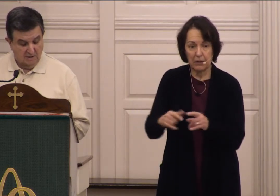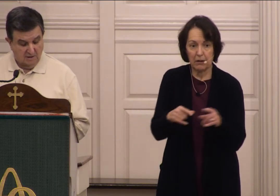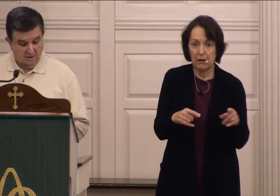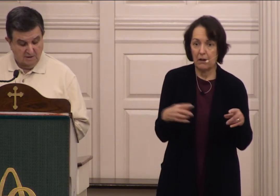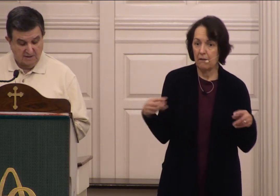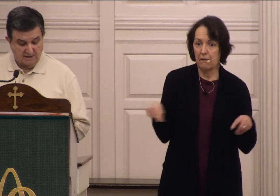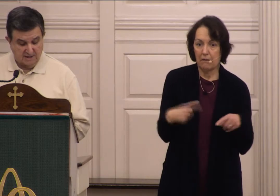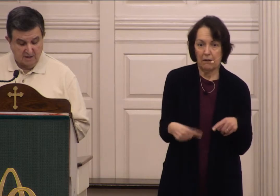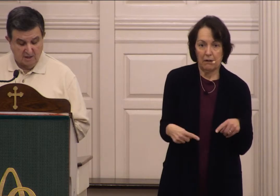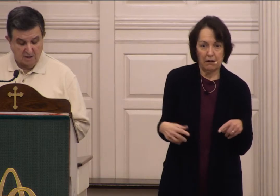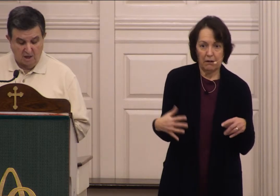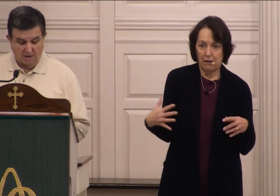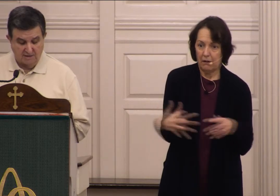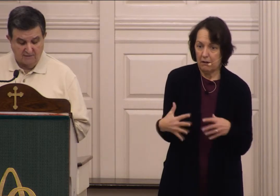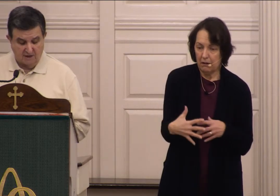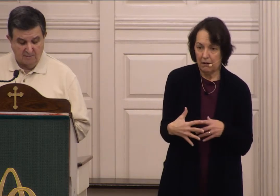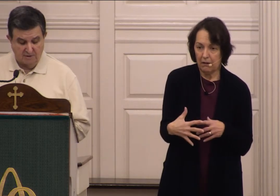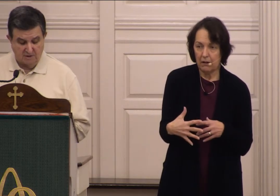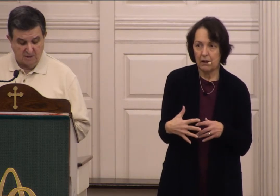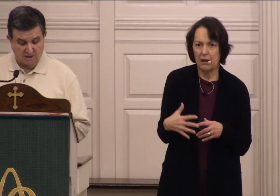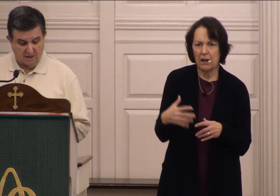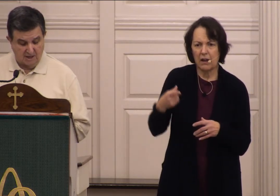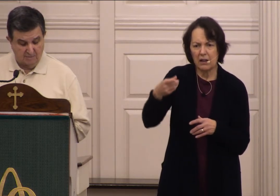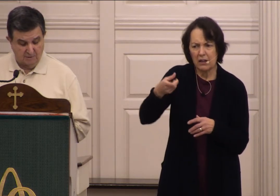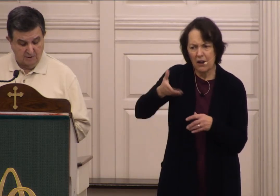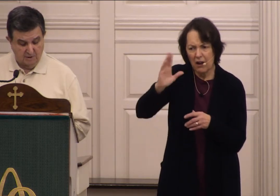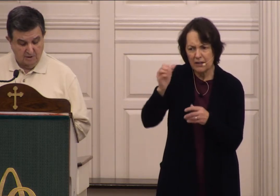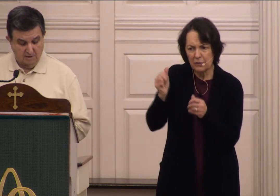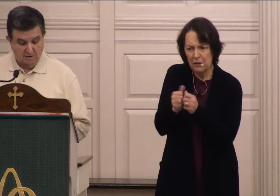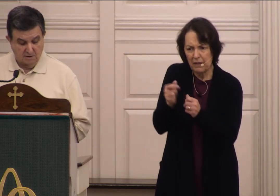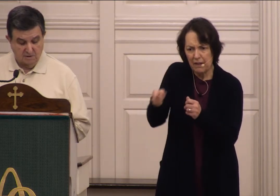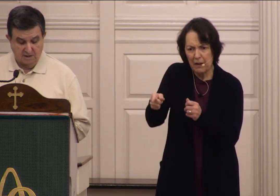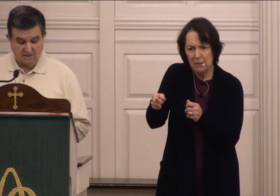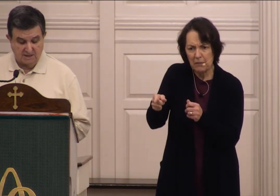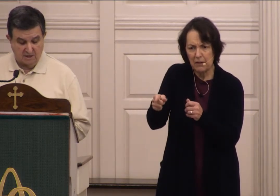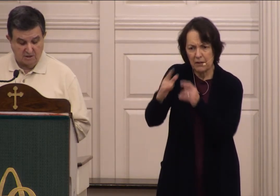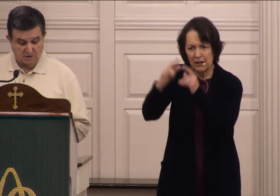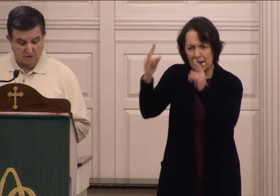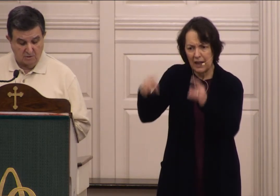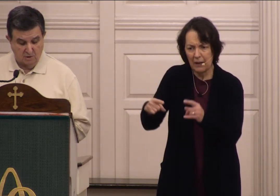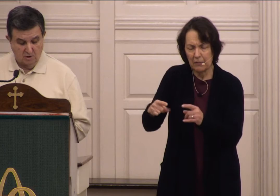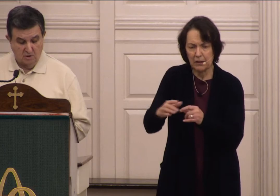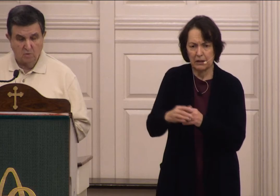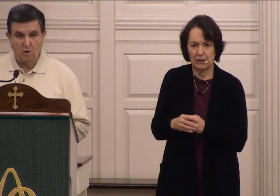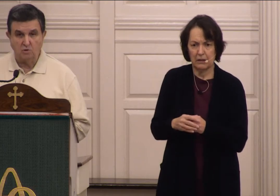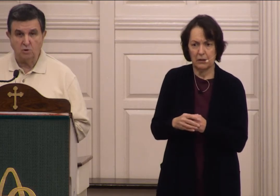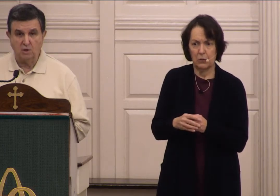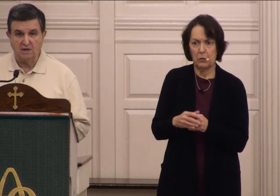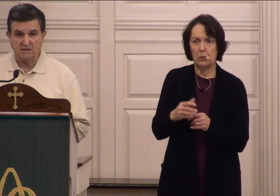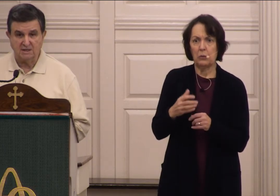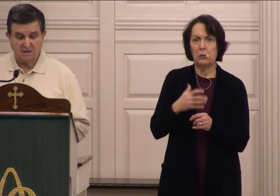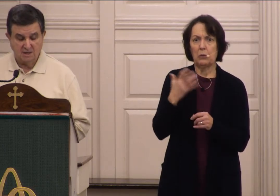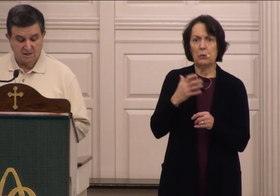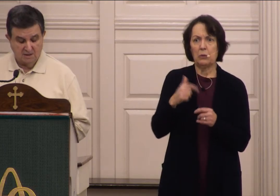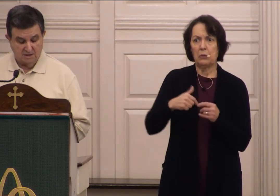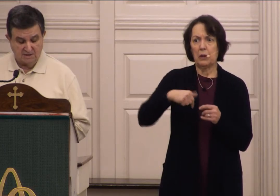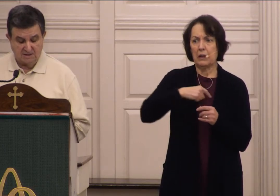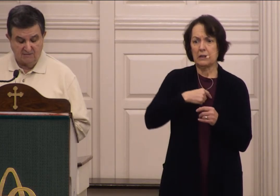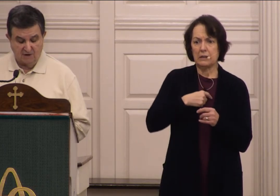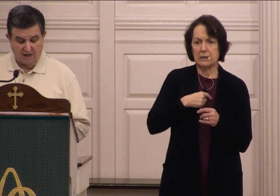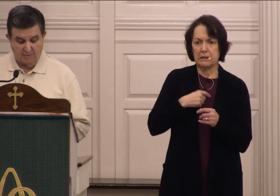They said, "Gods have come into their camp." They said also, "Woe to us! This has